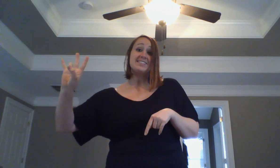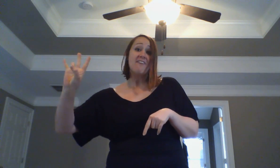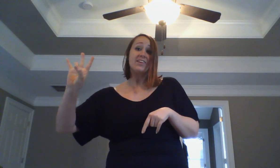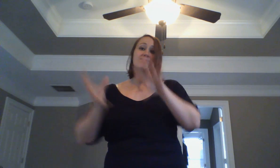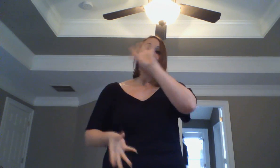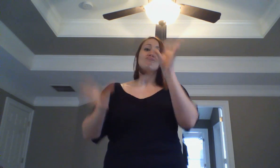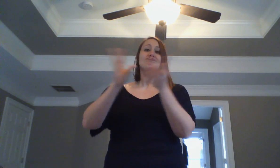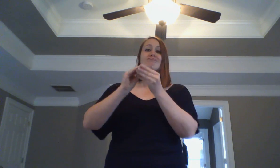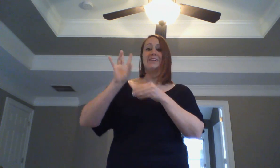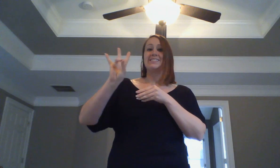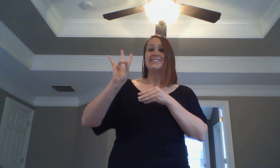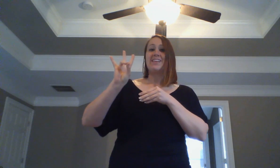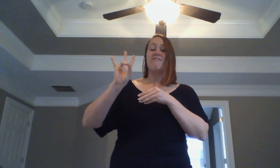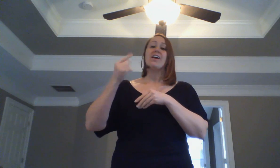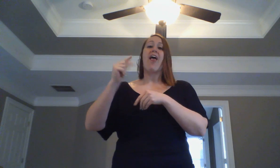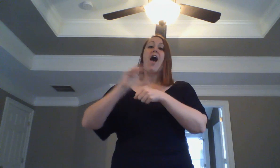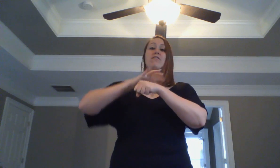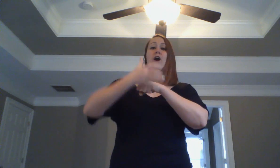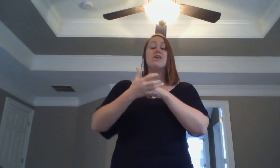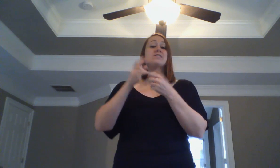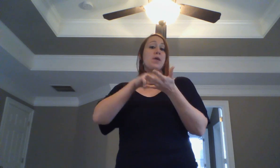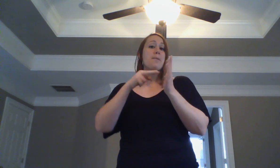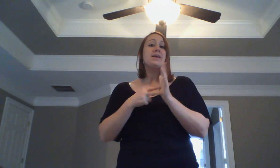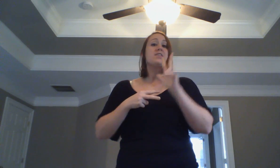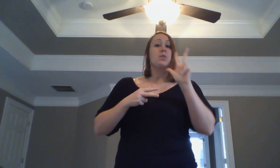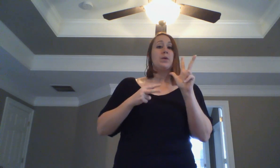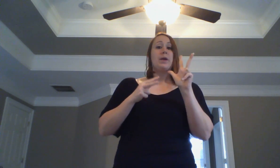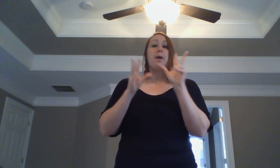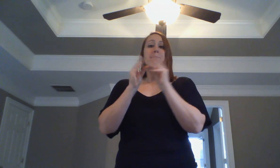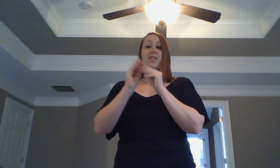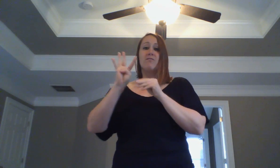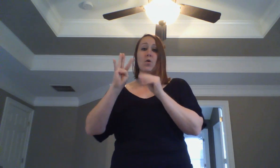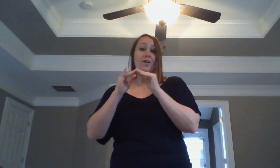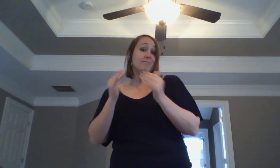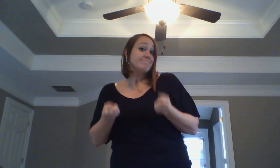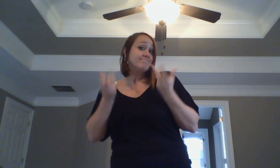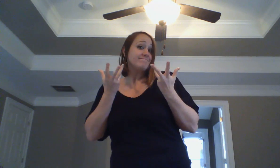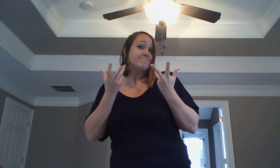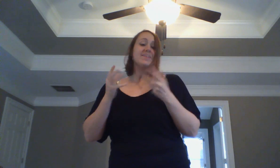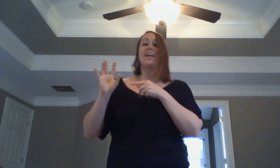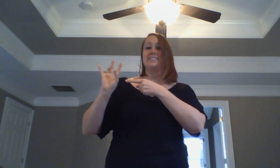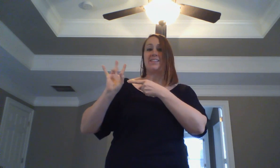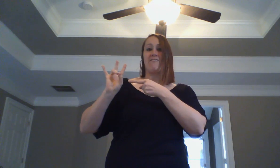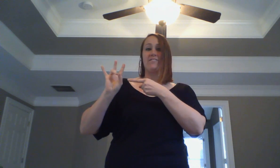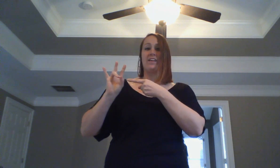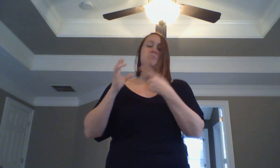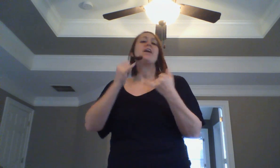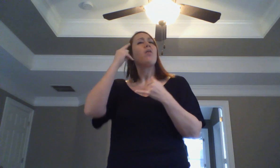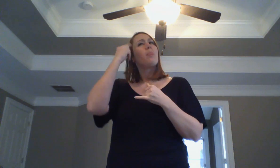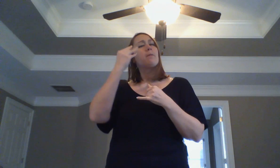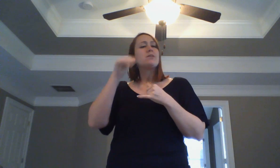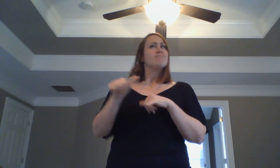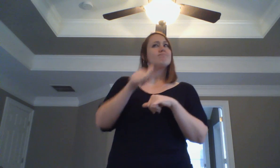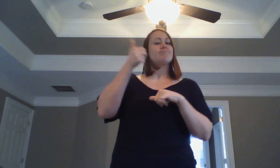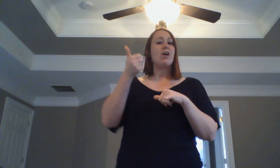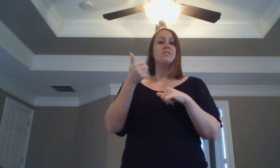avocados. So 3 plus 4 is equal to 7. And now I'm going to introduce you to another way of thinking about this. It's called the number line. And actually, I think this is